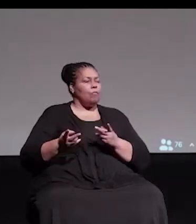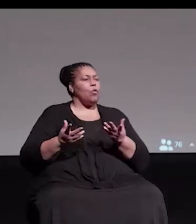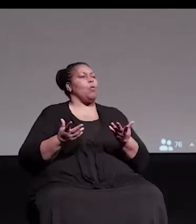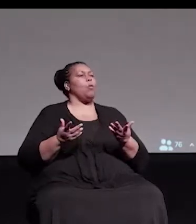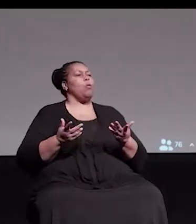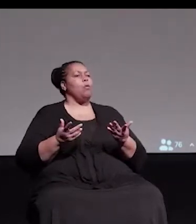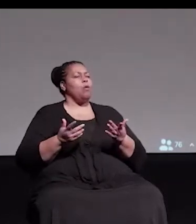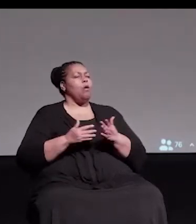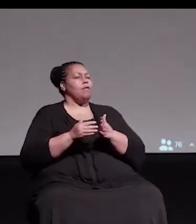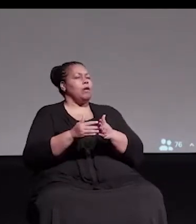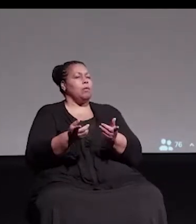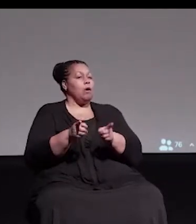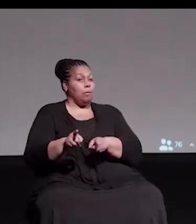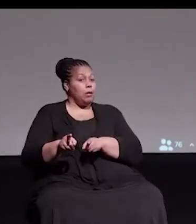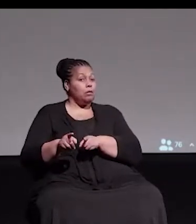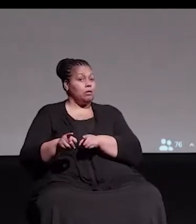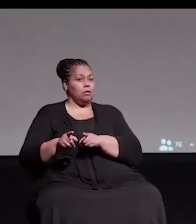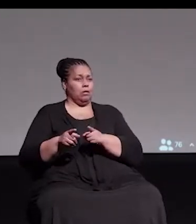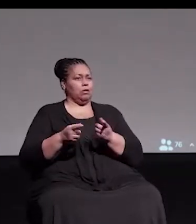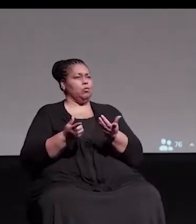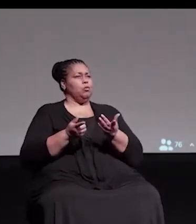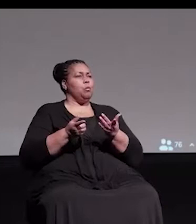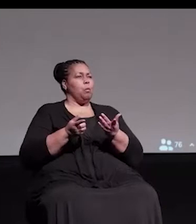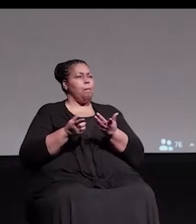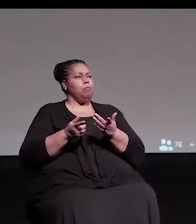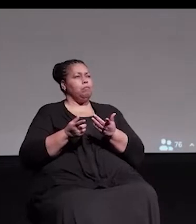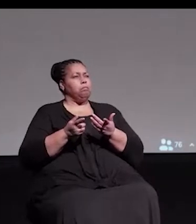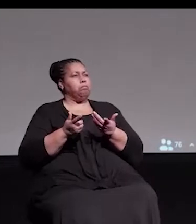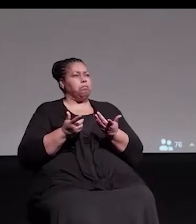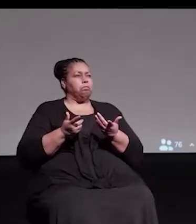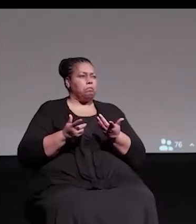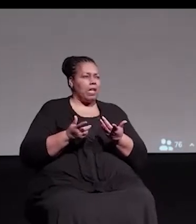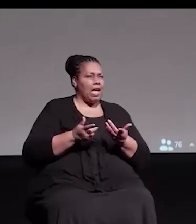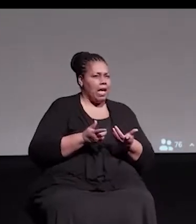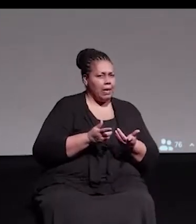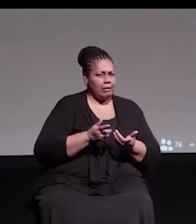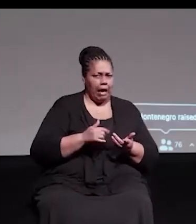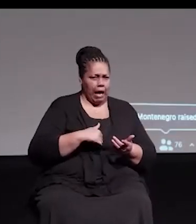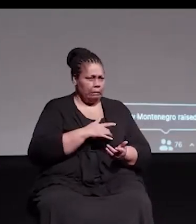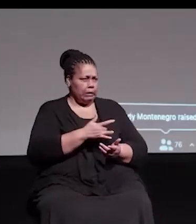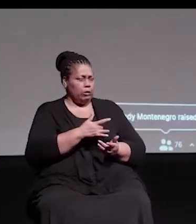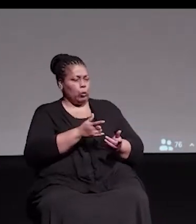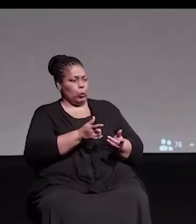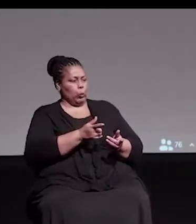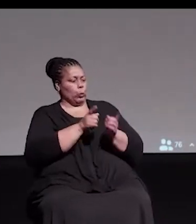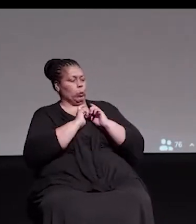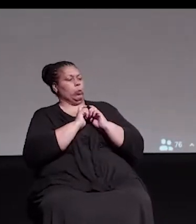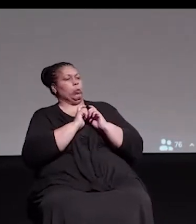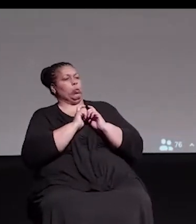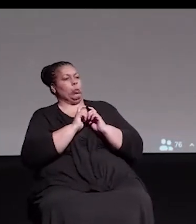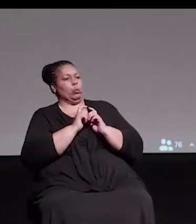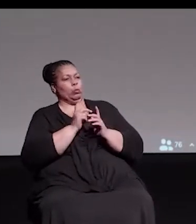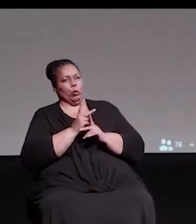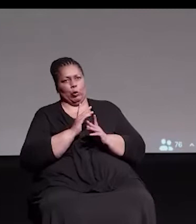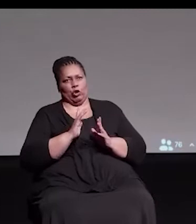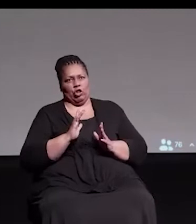of times, given this other credits, producer or